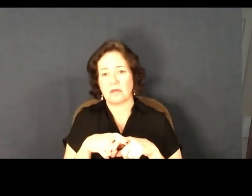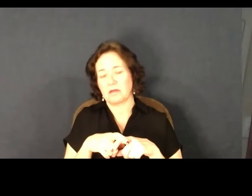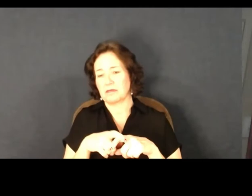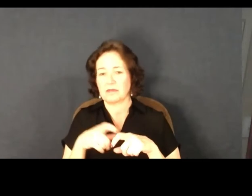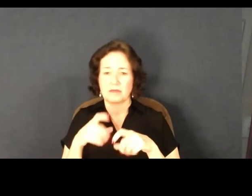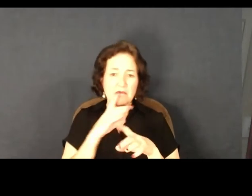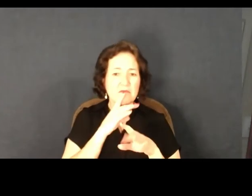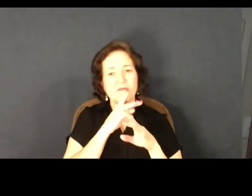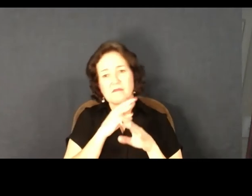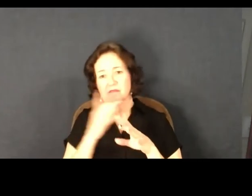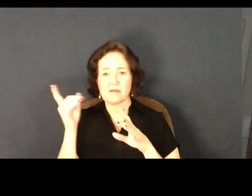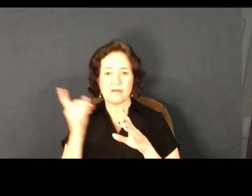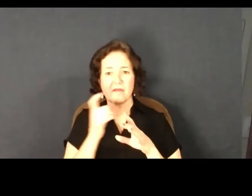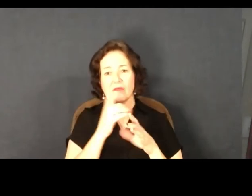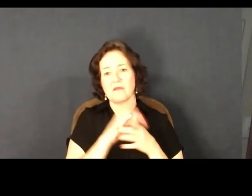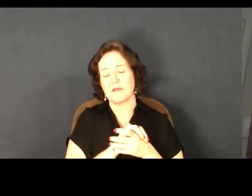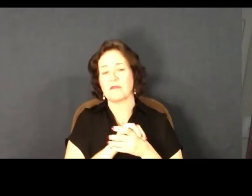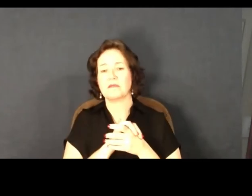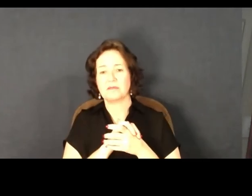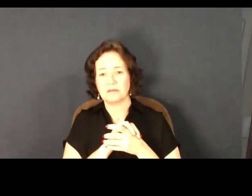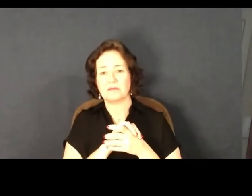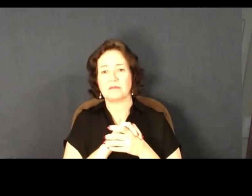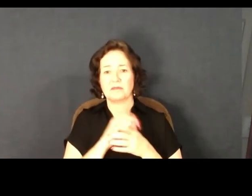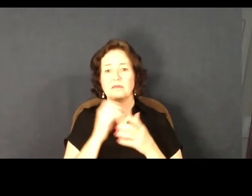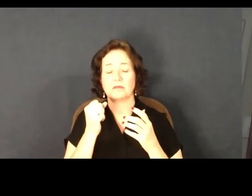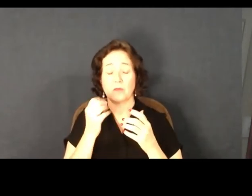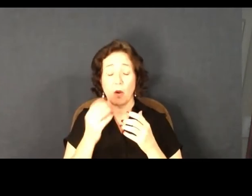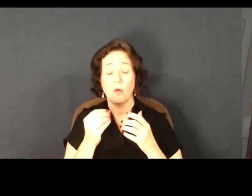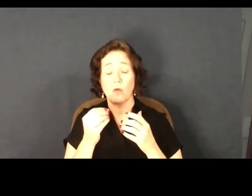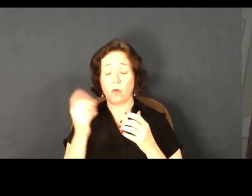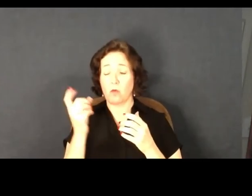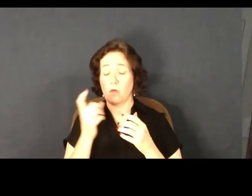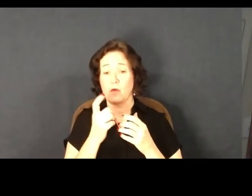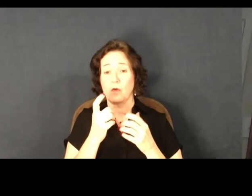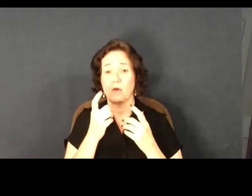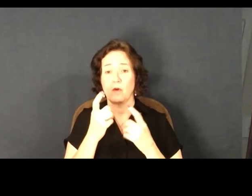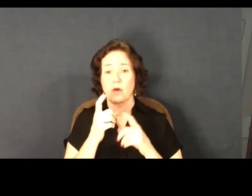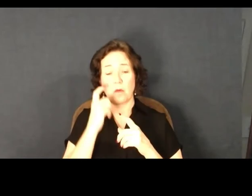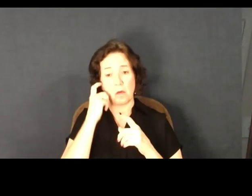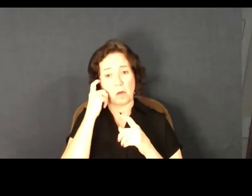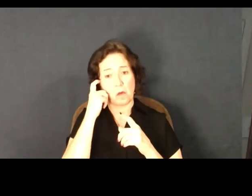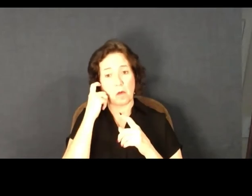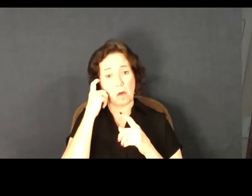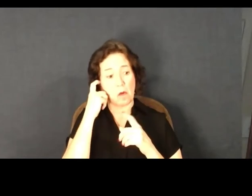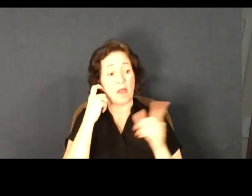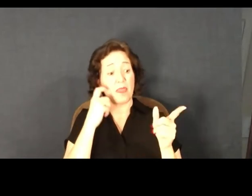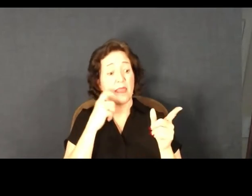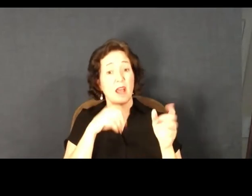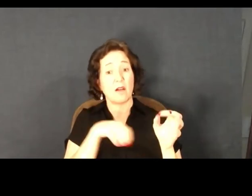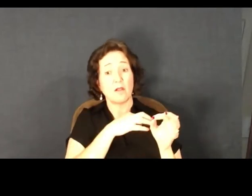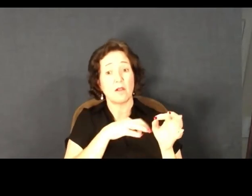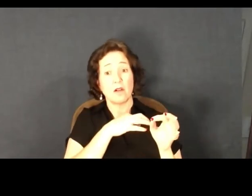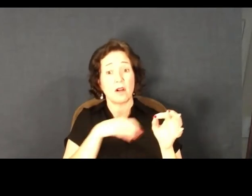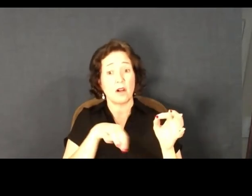de tres leches, pastel de tres leches. Well, the violinista, he picked up his